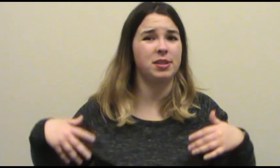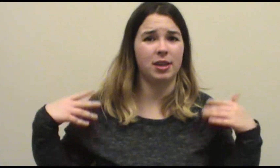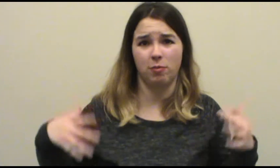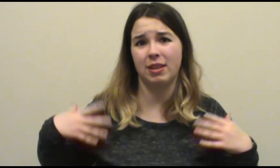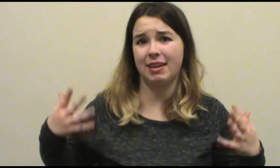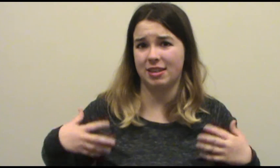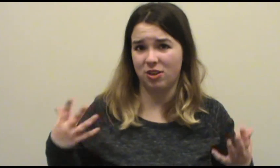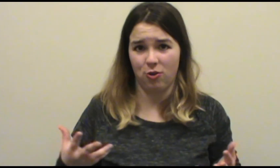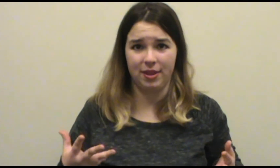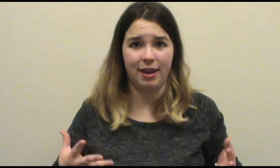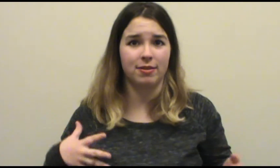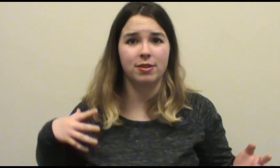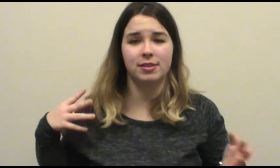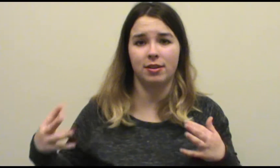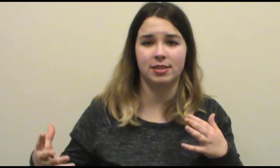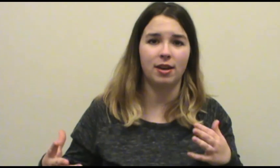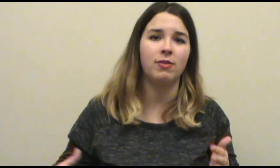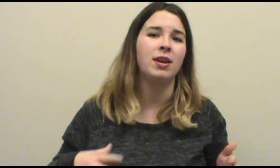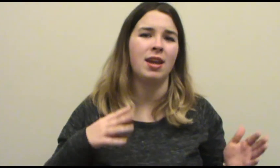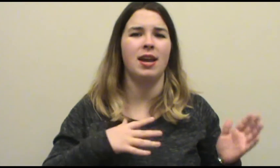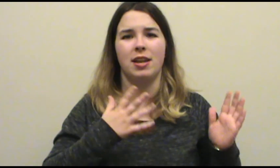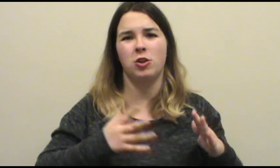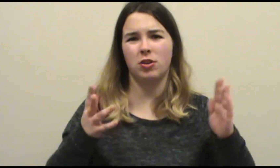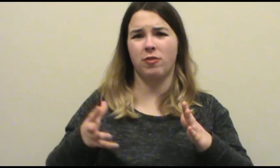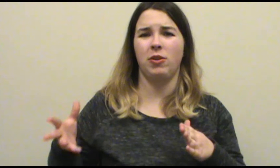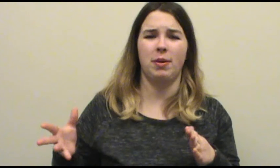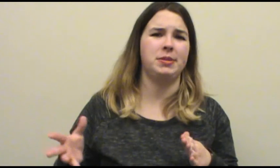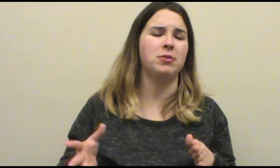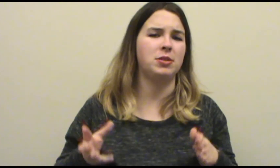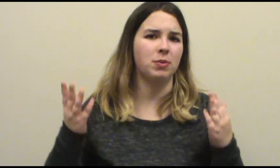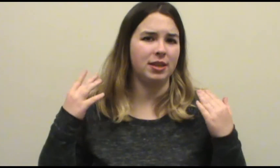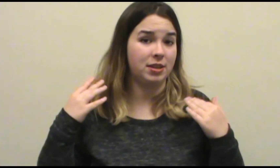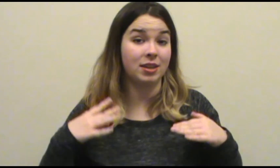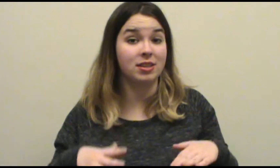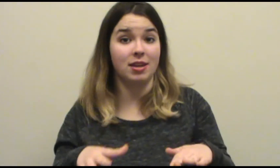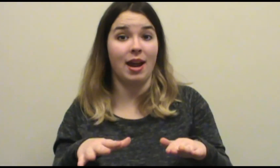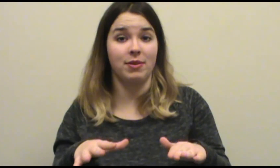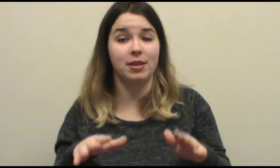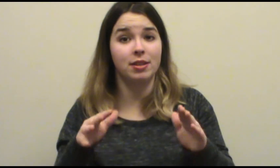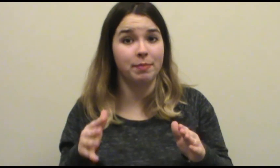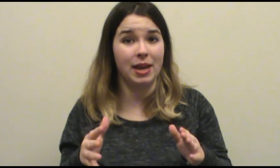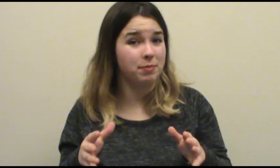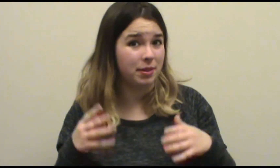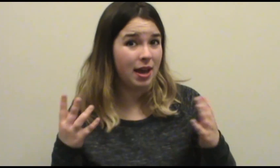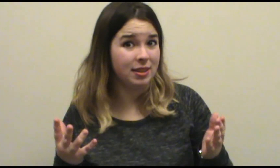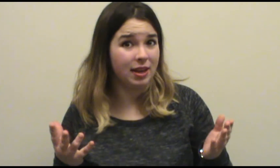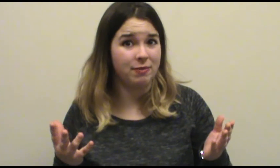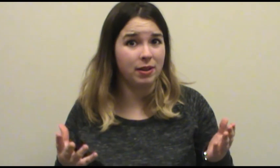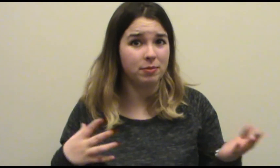to really get to know the characters and all this stuff. And it took a few episodes to really dive into the main plot that I felt was